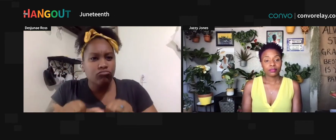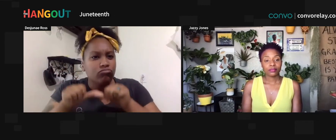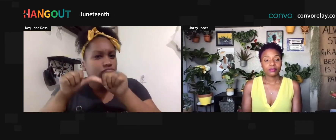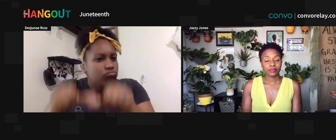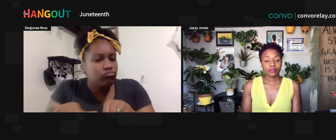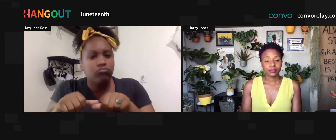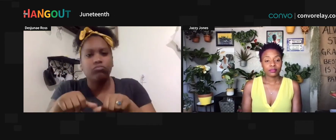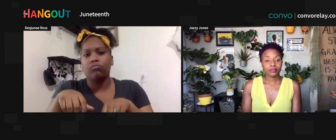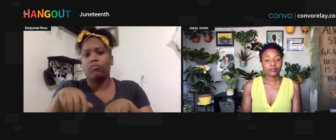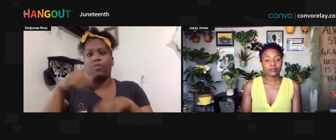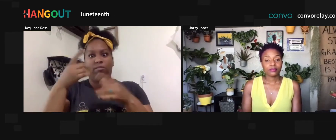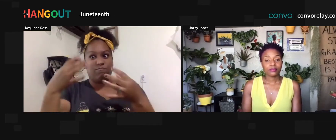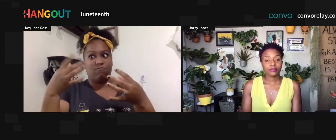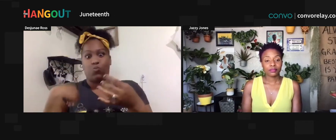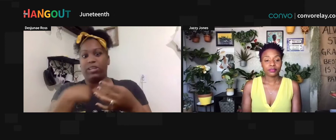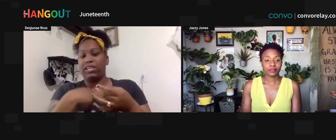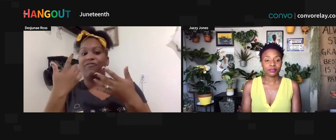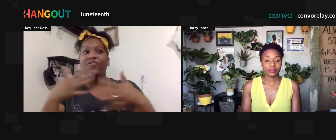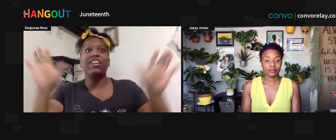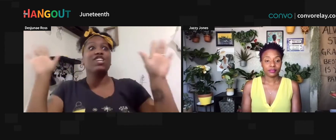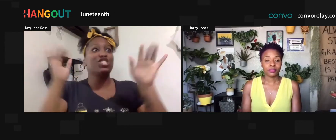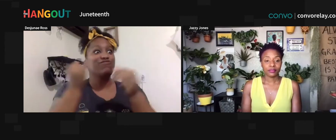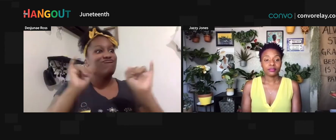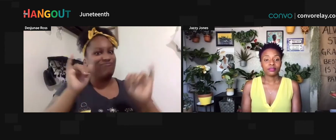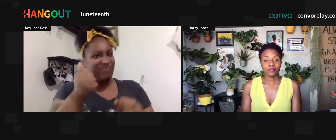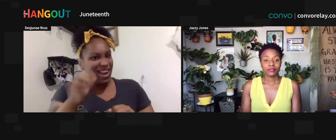they wouldn't be interested, but